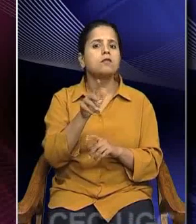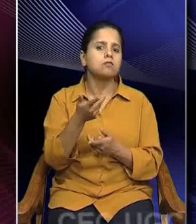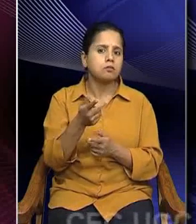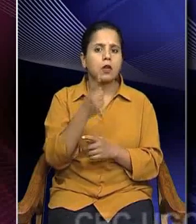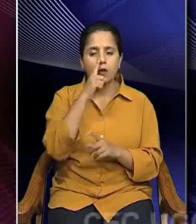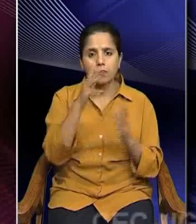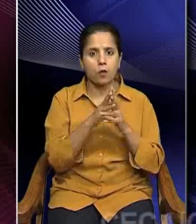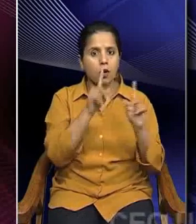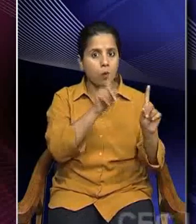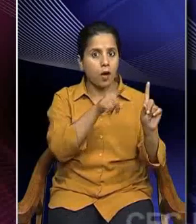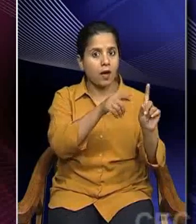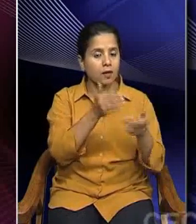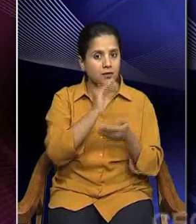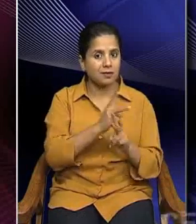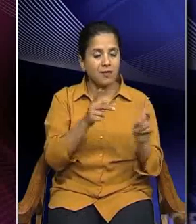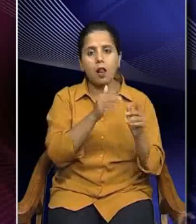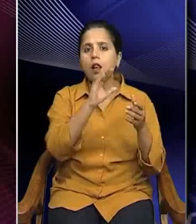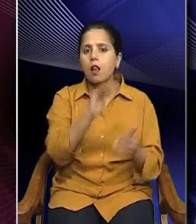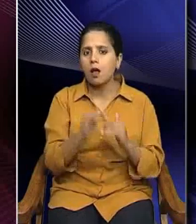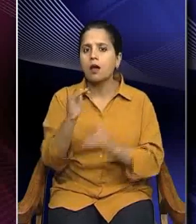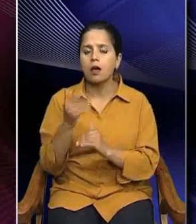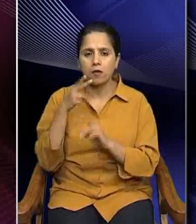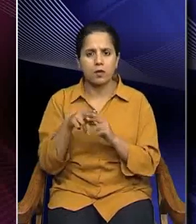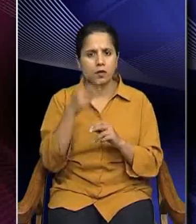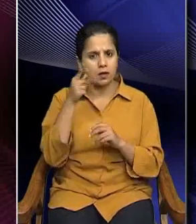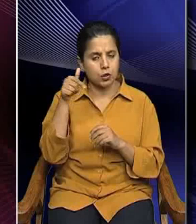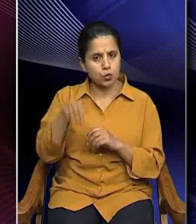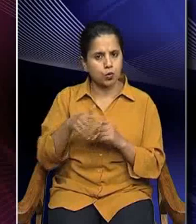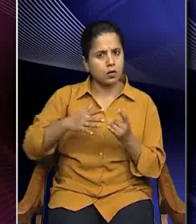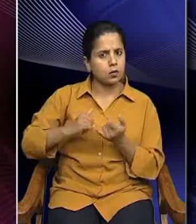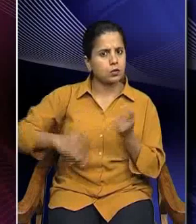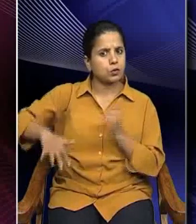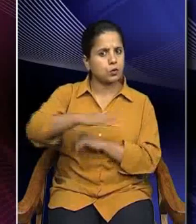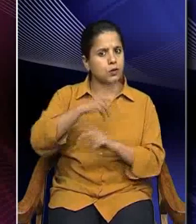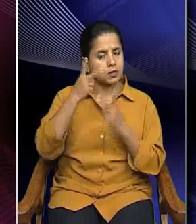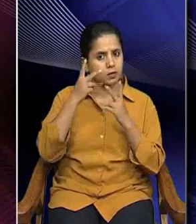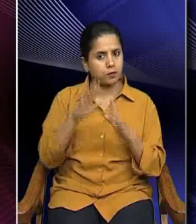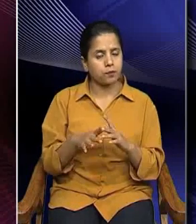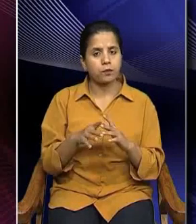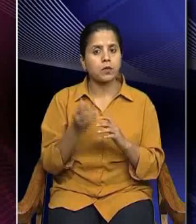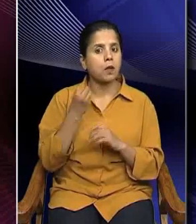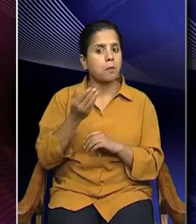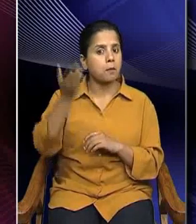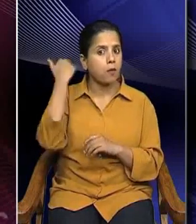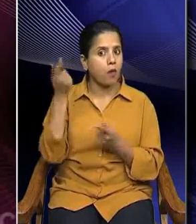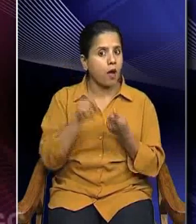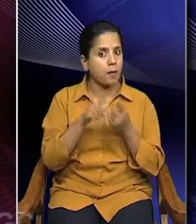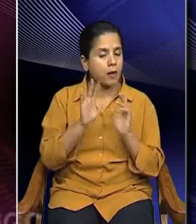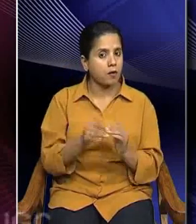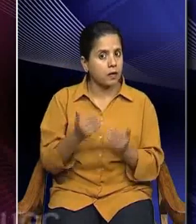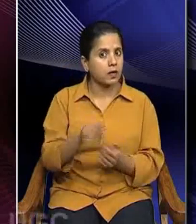woman in her reproductive lifetime. And if you contrast the today's situation with what we had way back